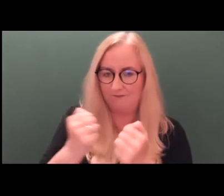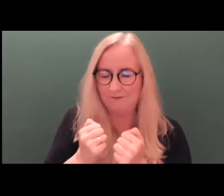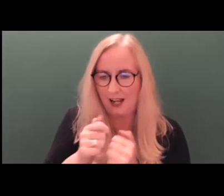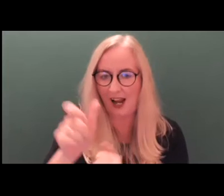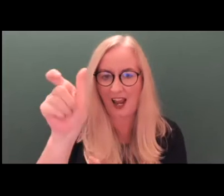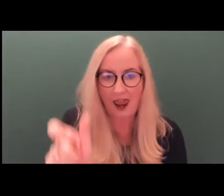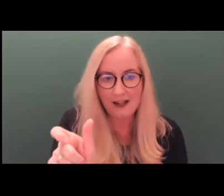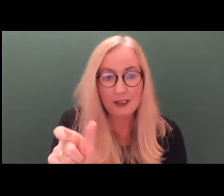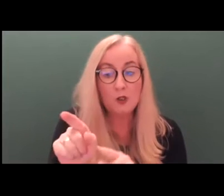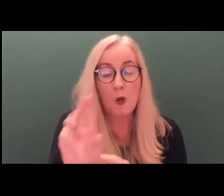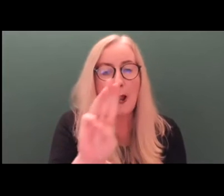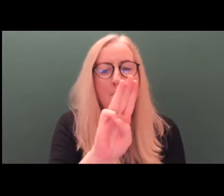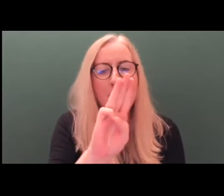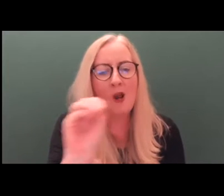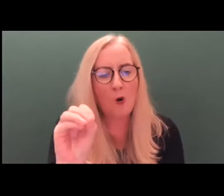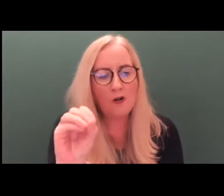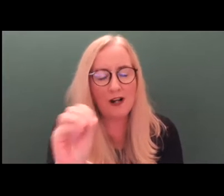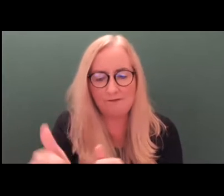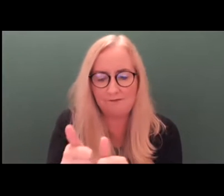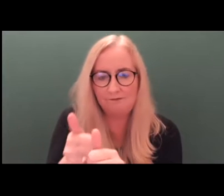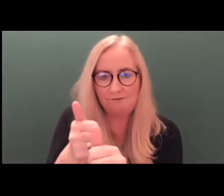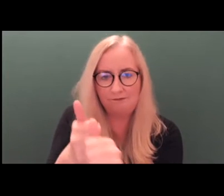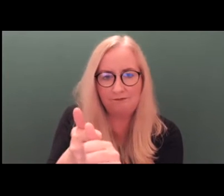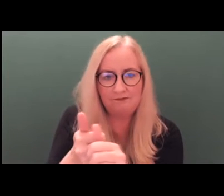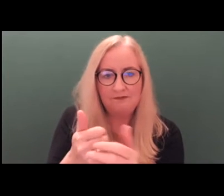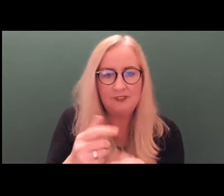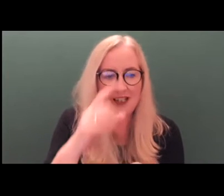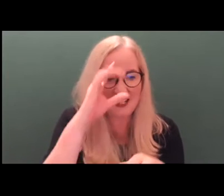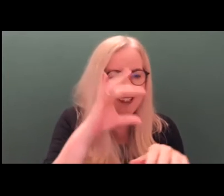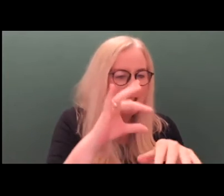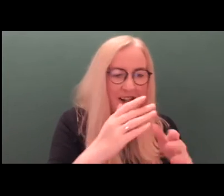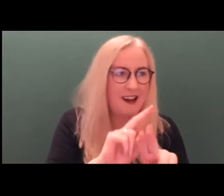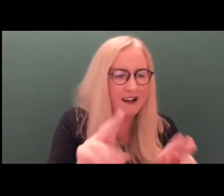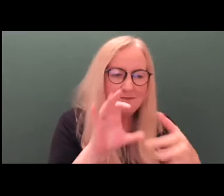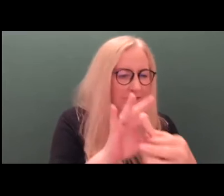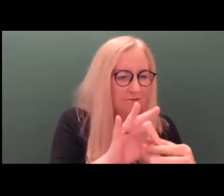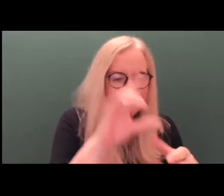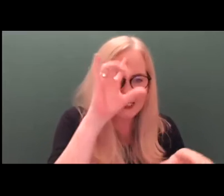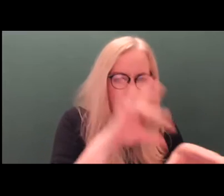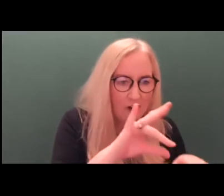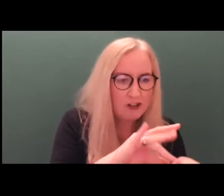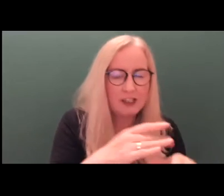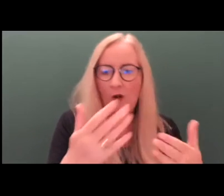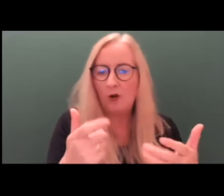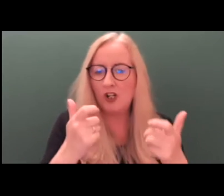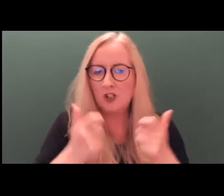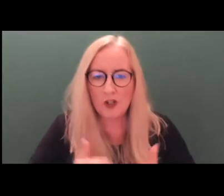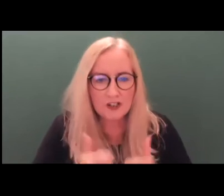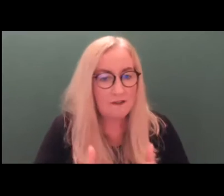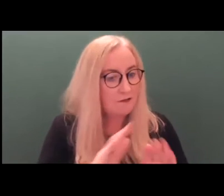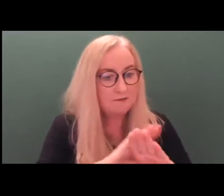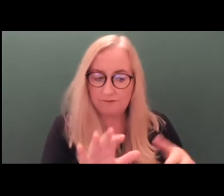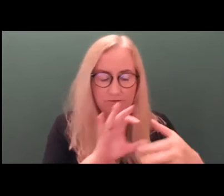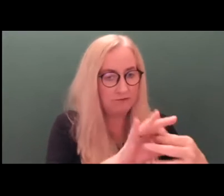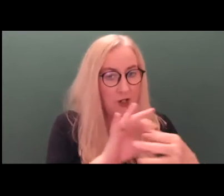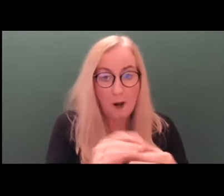The Pio is in no alliance with psychiatry or the social services or any other authority and not with the